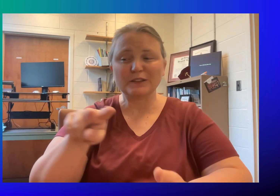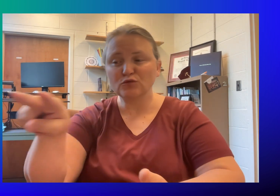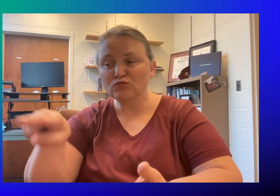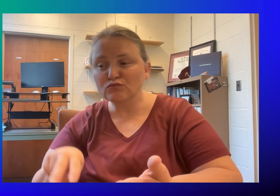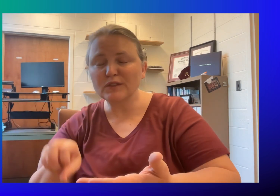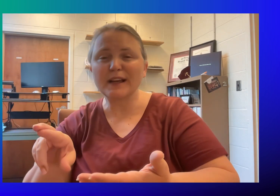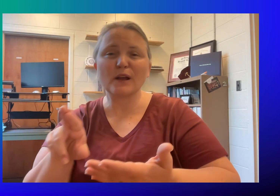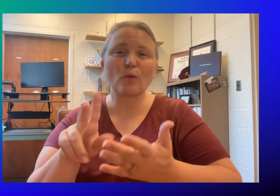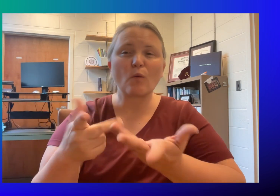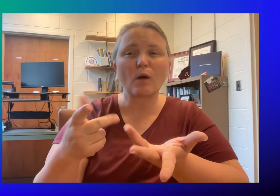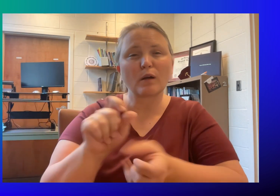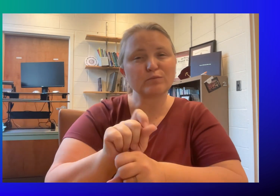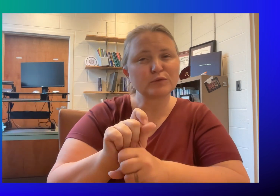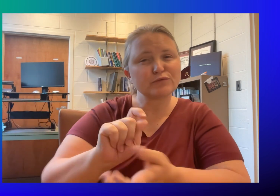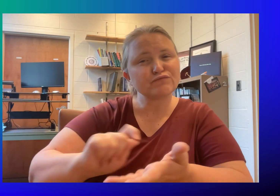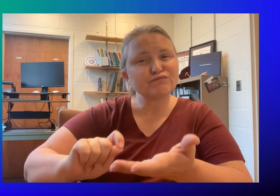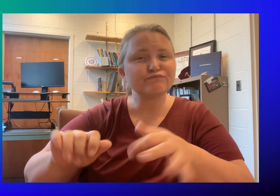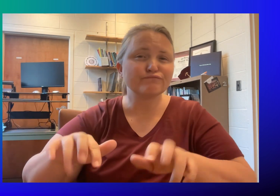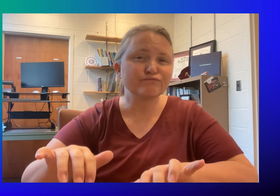right on the area where you're working.